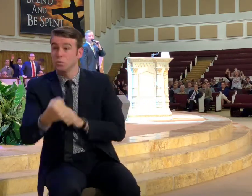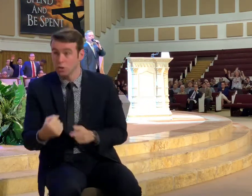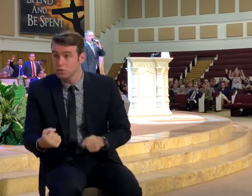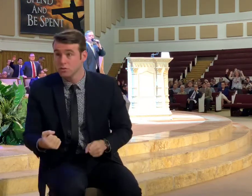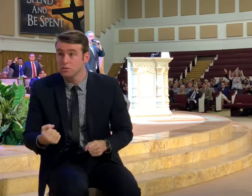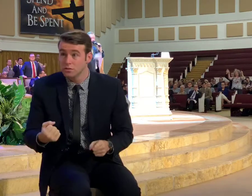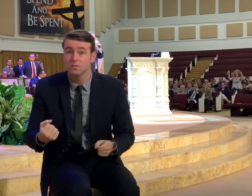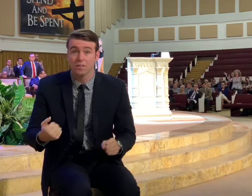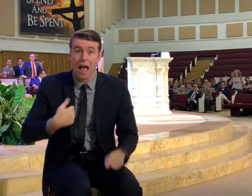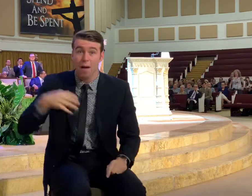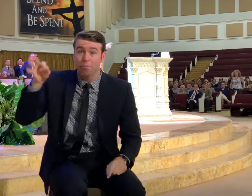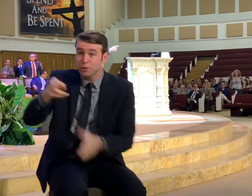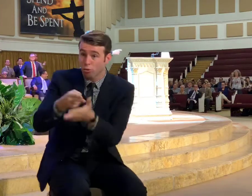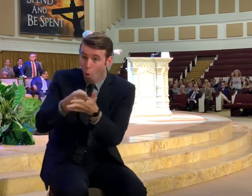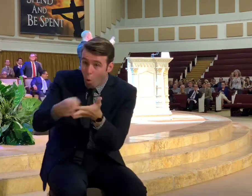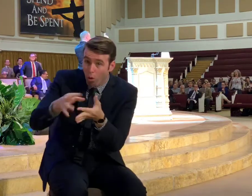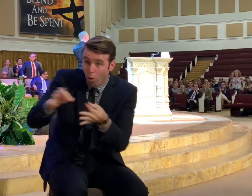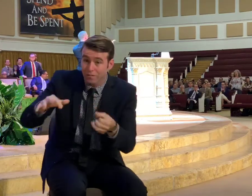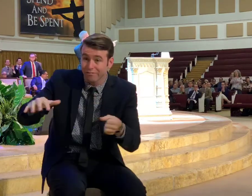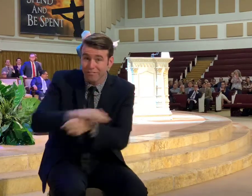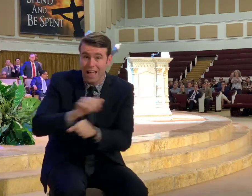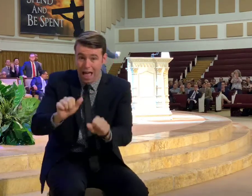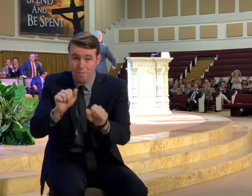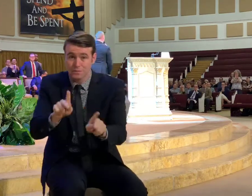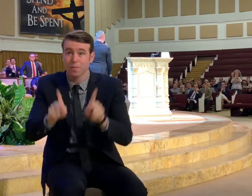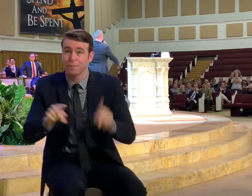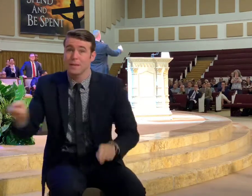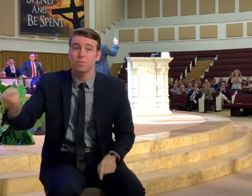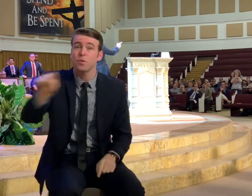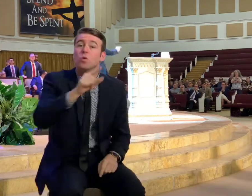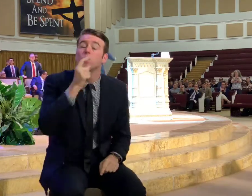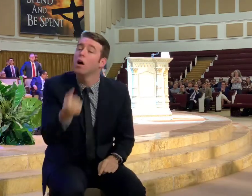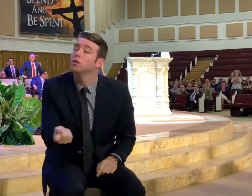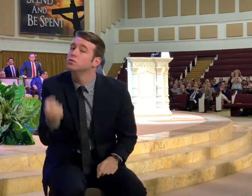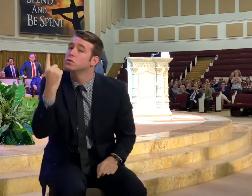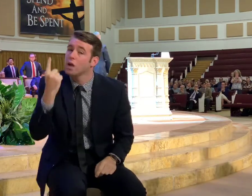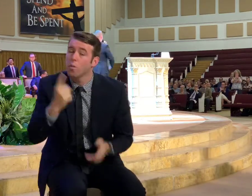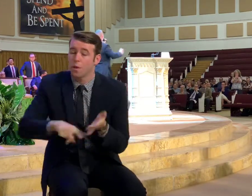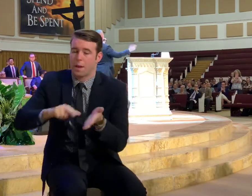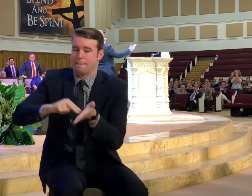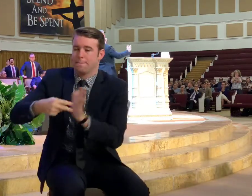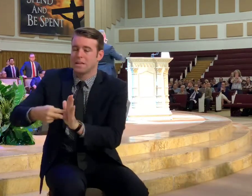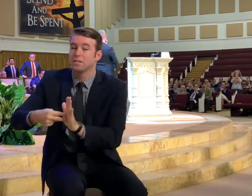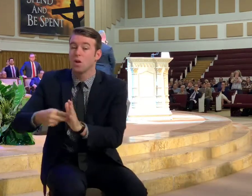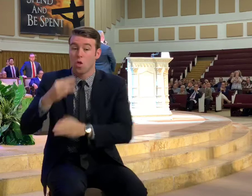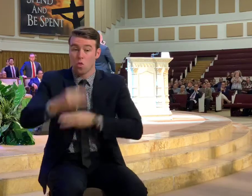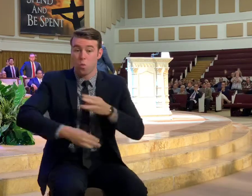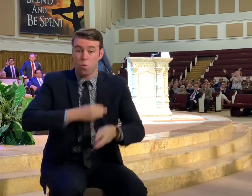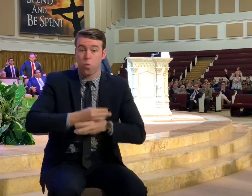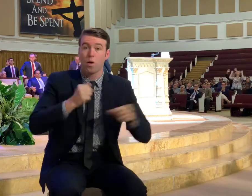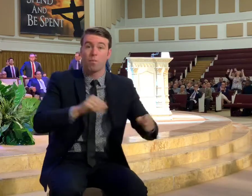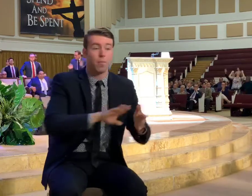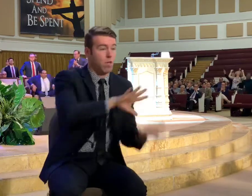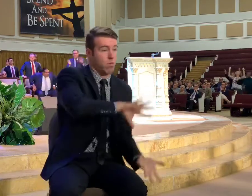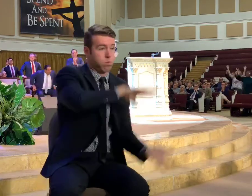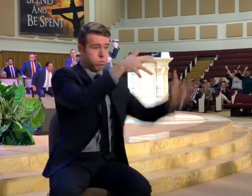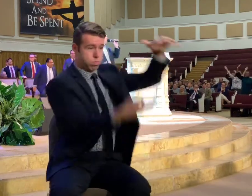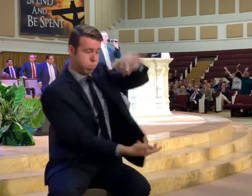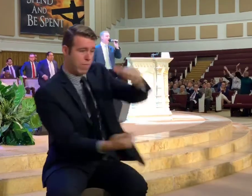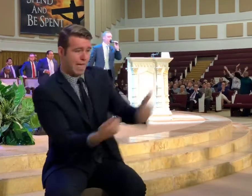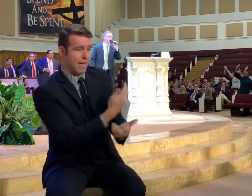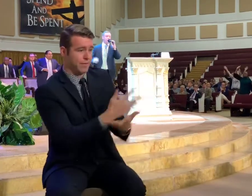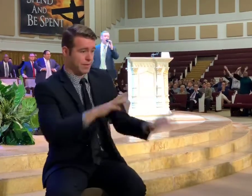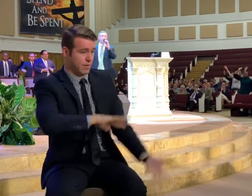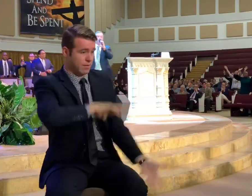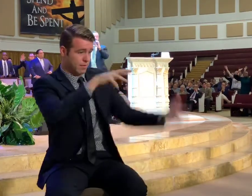Come on, I'm preaching some Holy Ghost fuel. Apostolic people that understand what it is. The world might be going upside down.